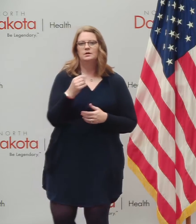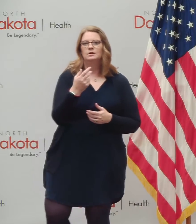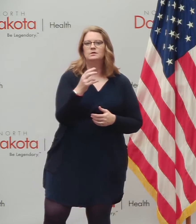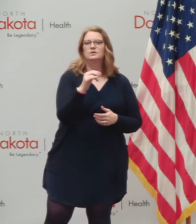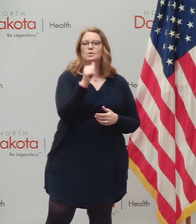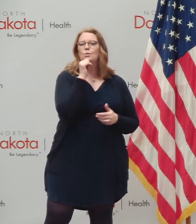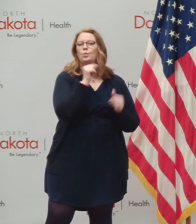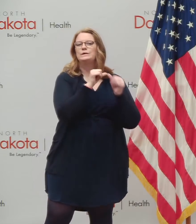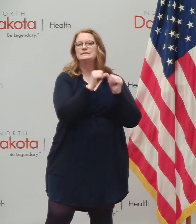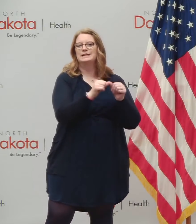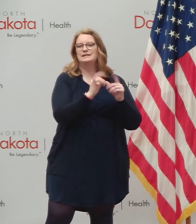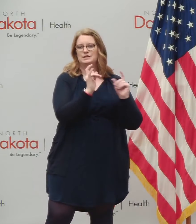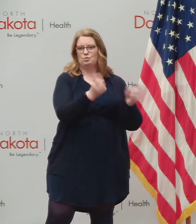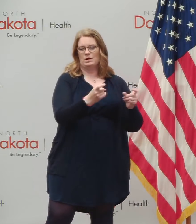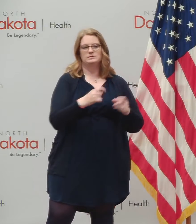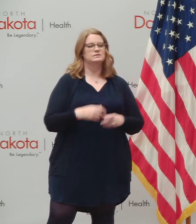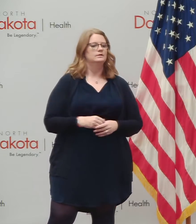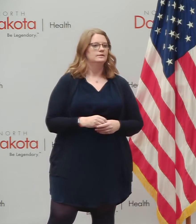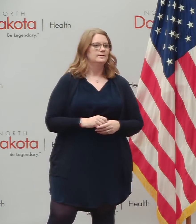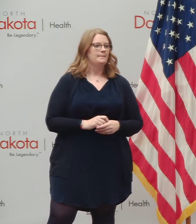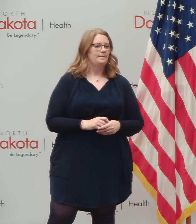Resiliency grants, thank you.